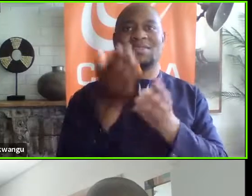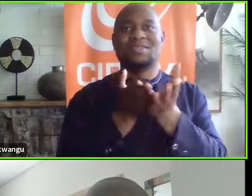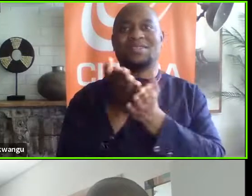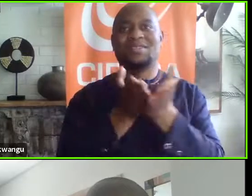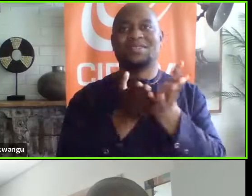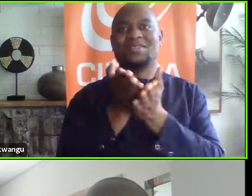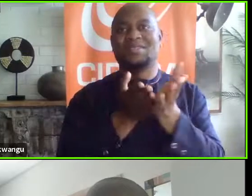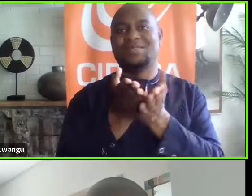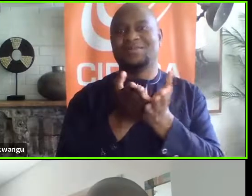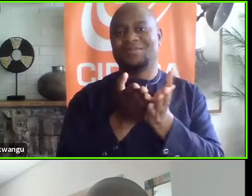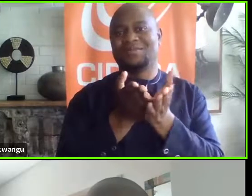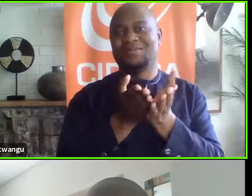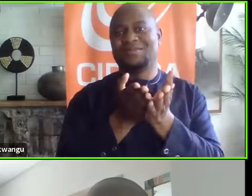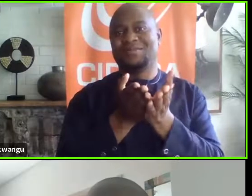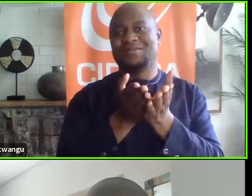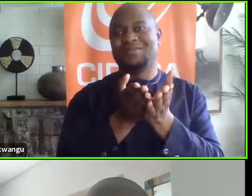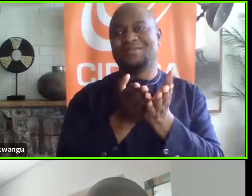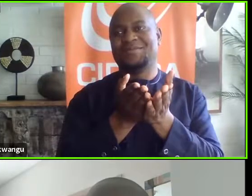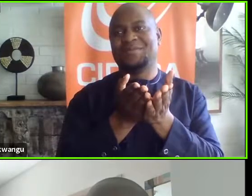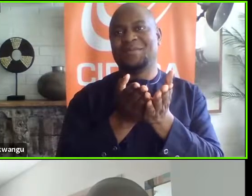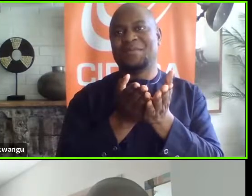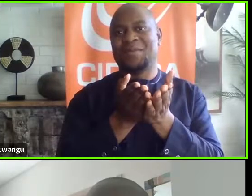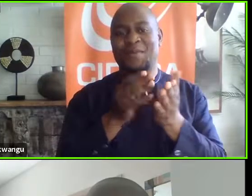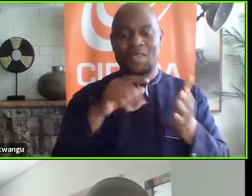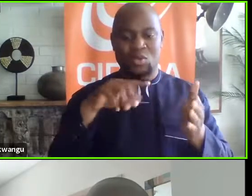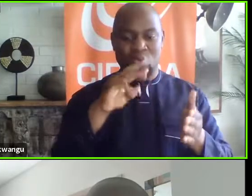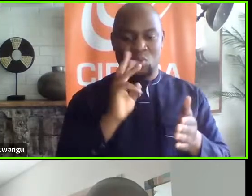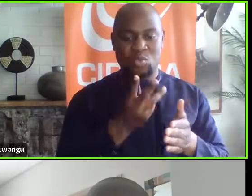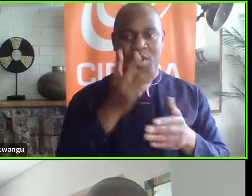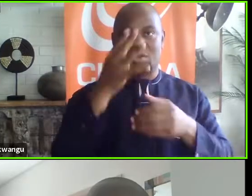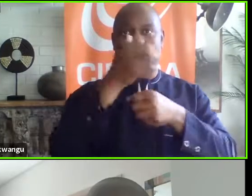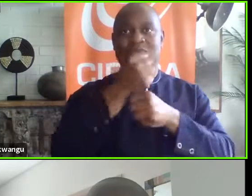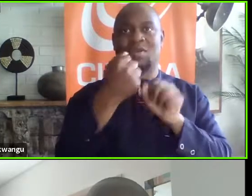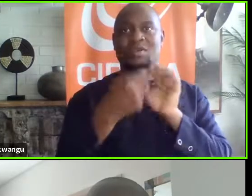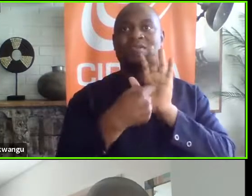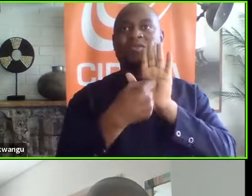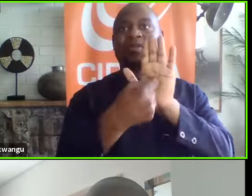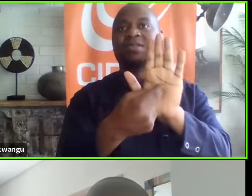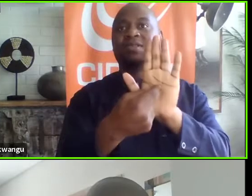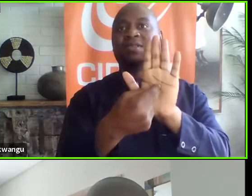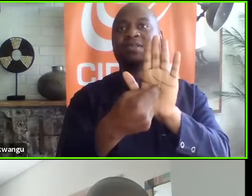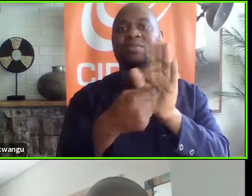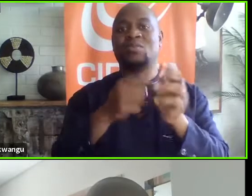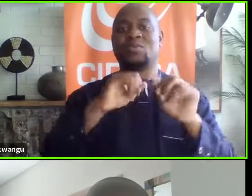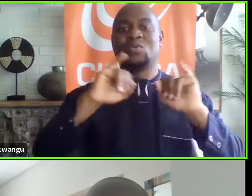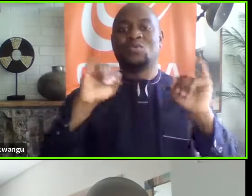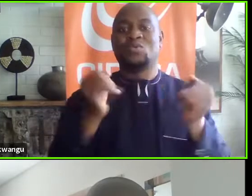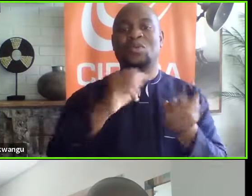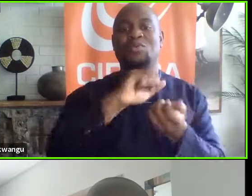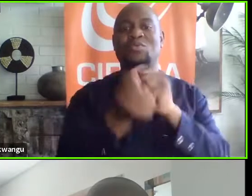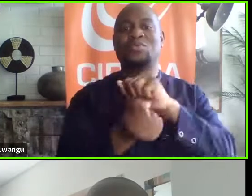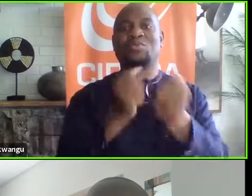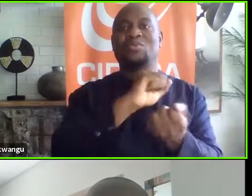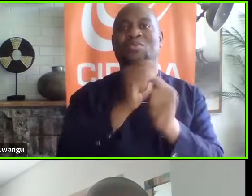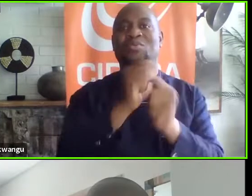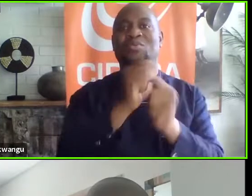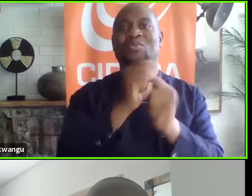come to our DPOs, some other organizations, the UNAD, the UNAB, and all that. Take an